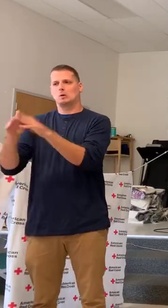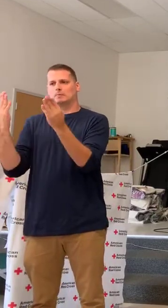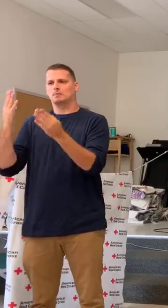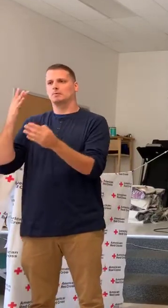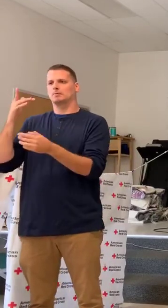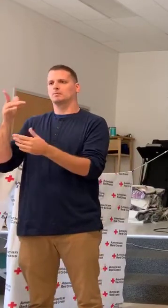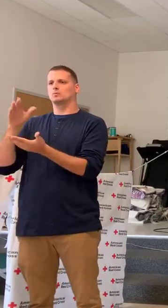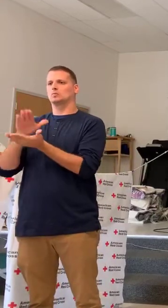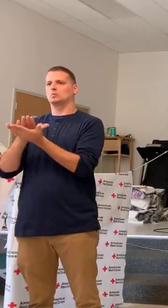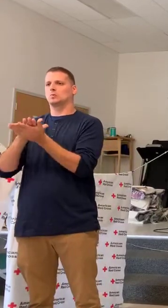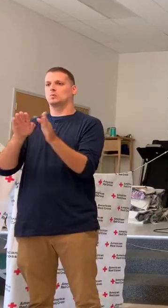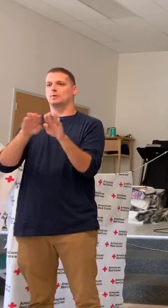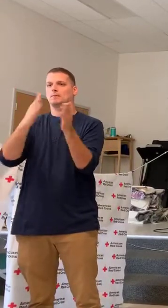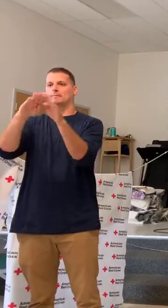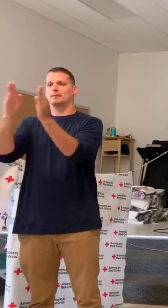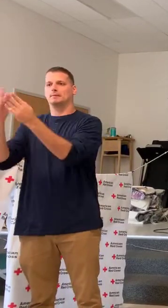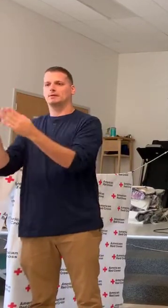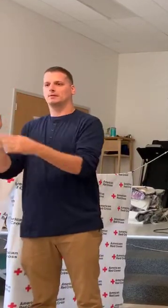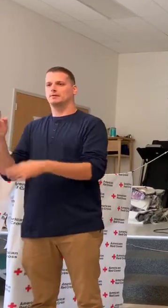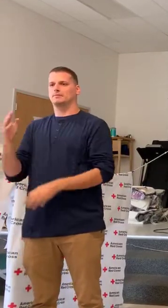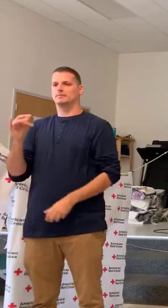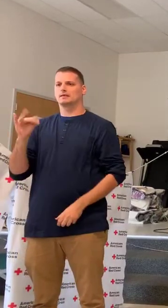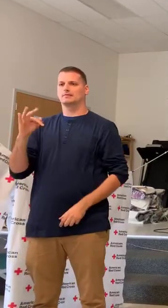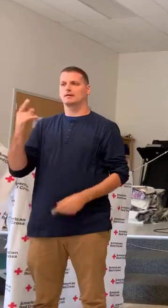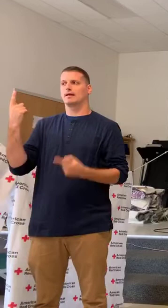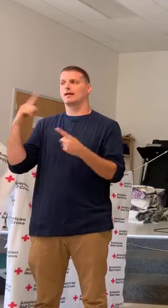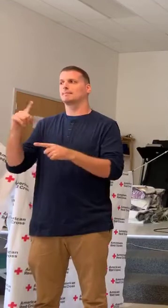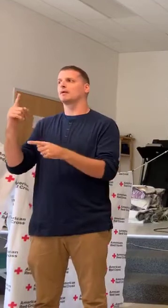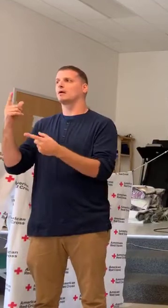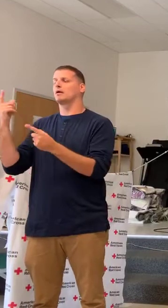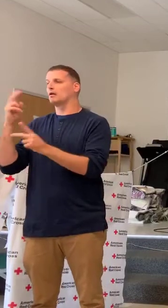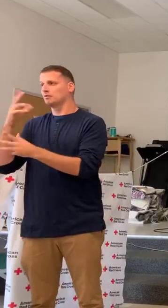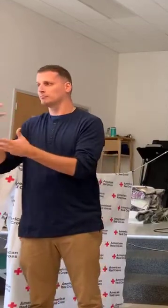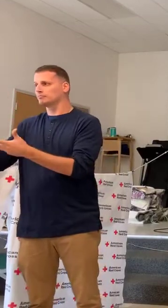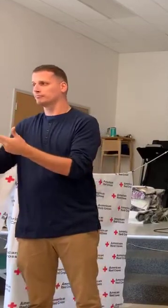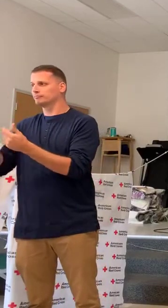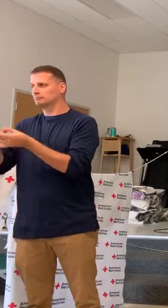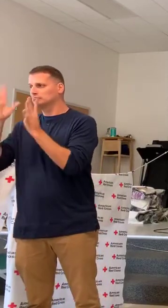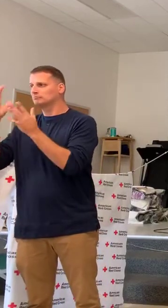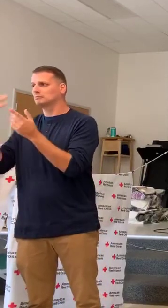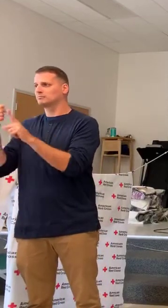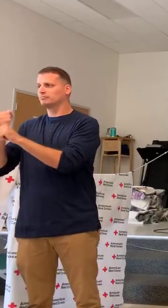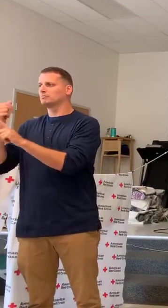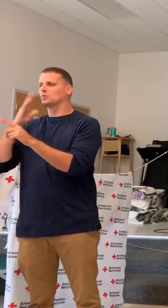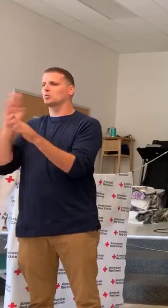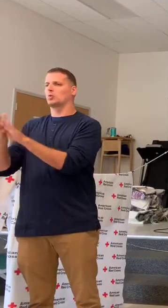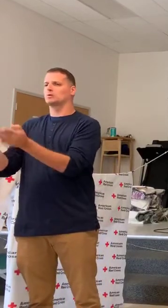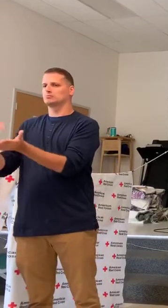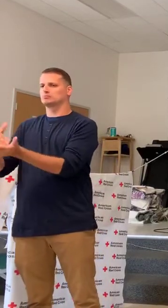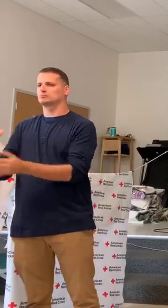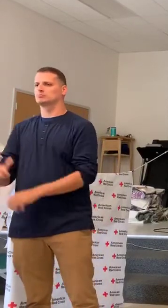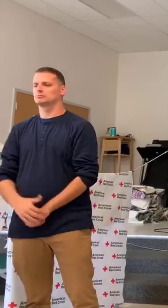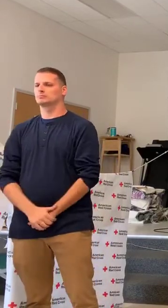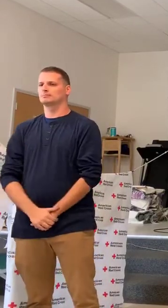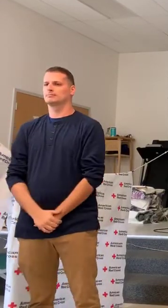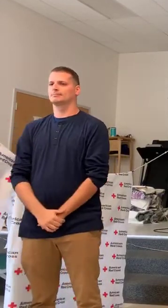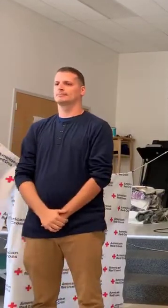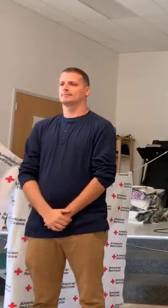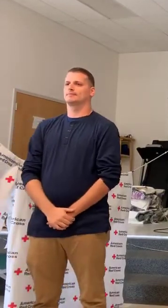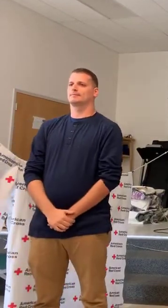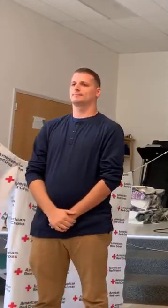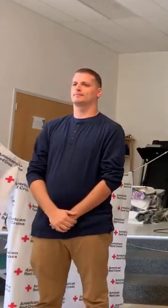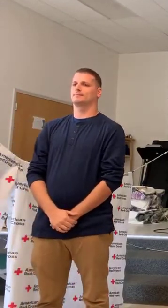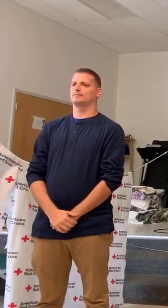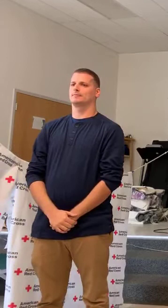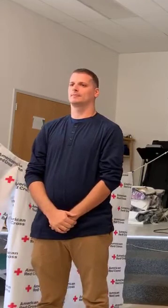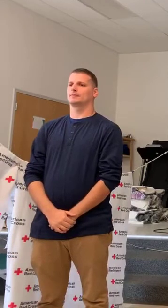we can do that. We talked to Lieutenant Fussy. He's going to have the local patrol, post up there at the high hours so